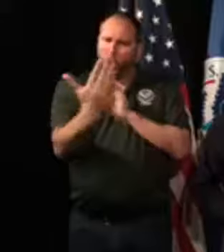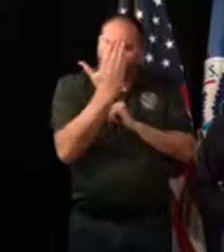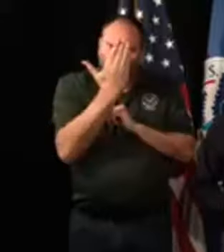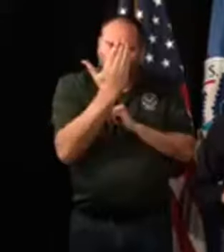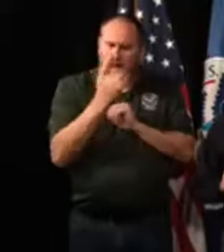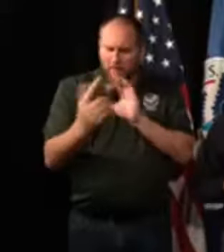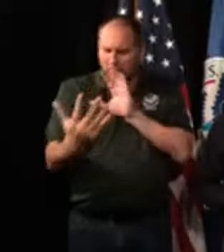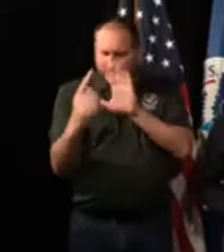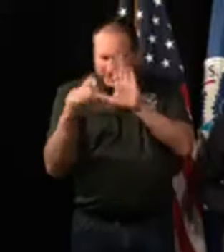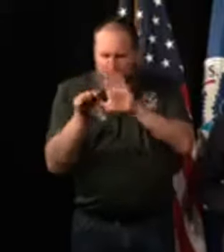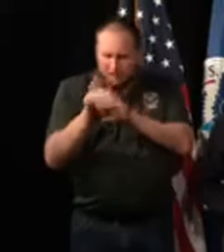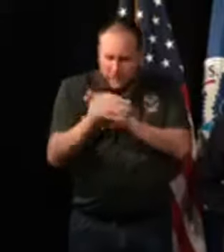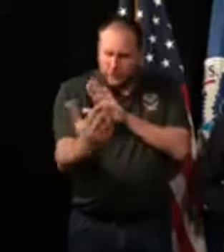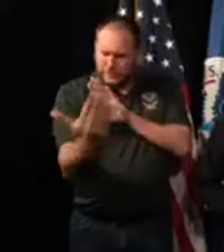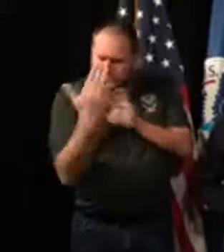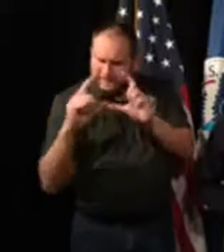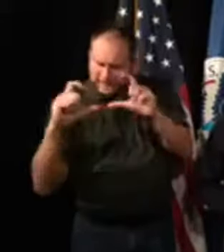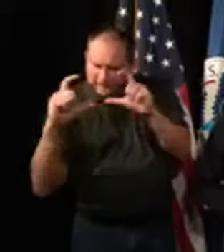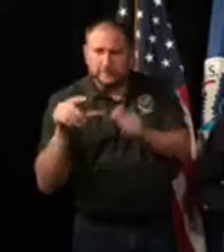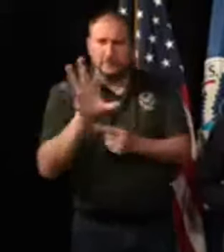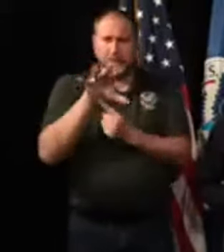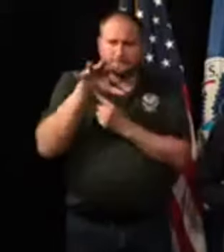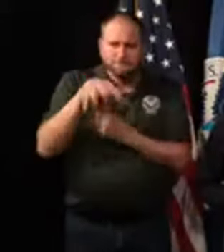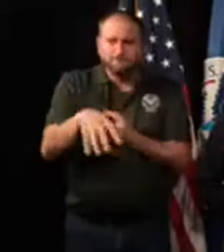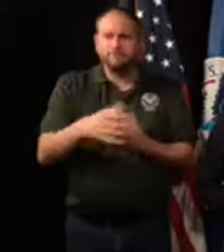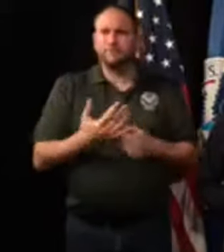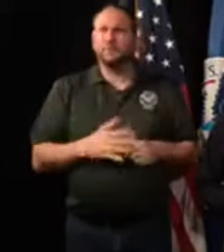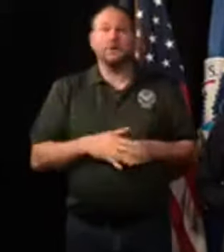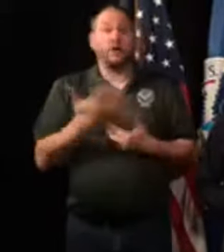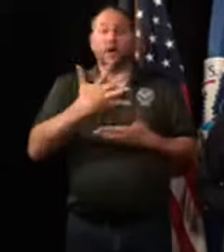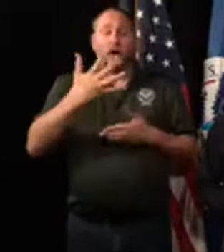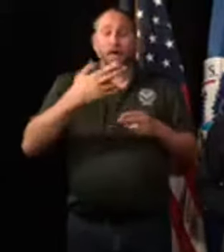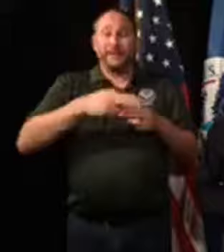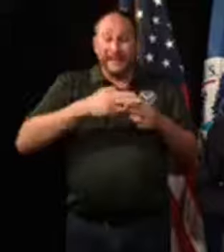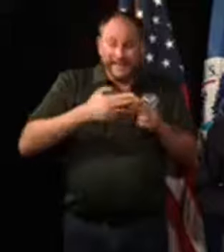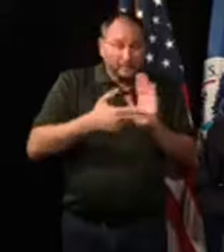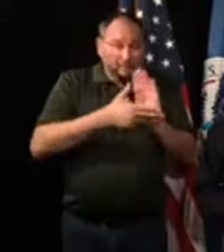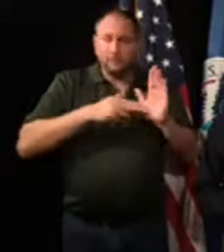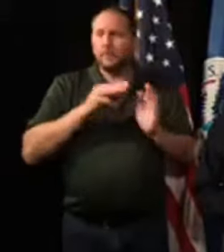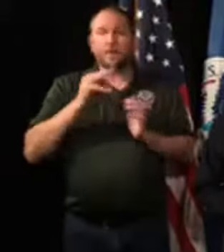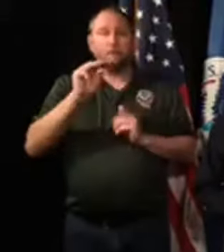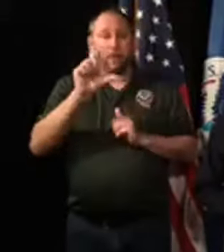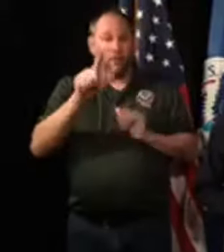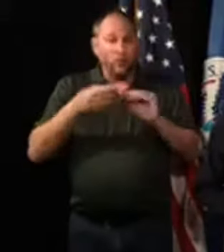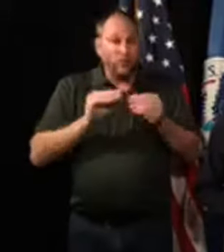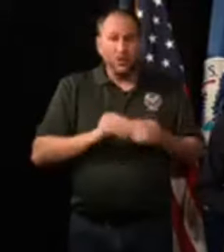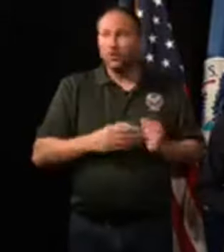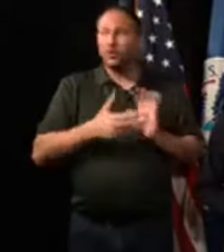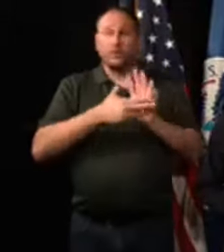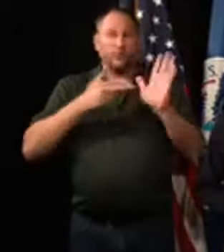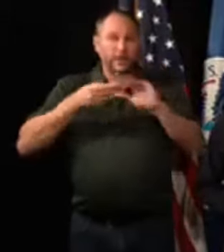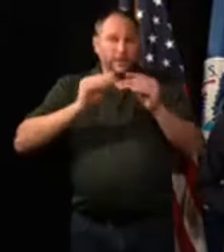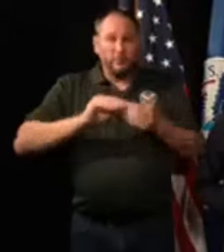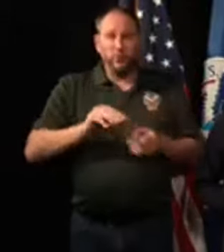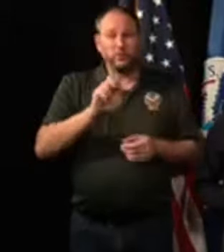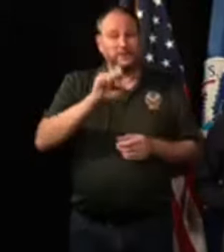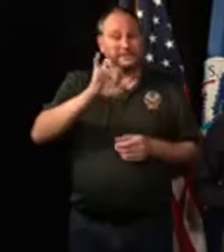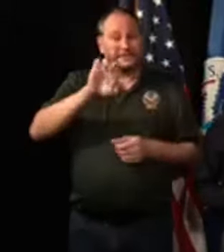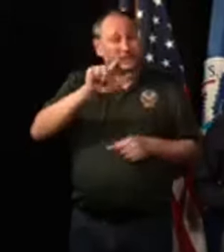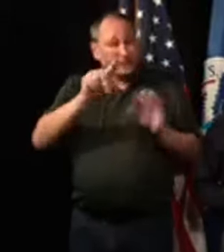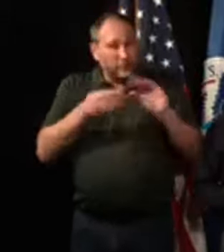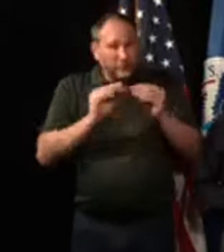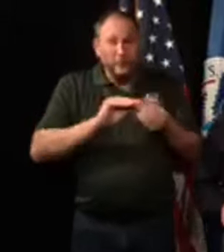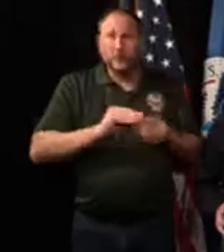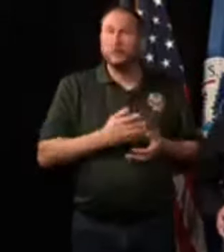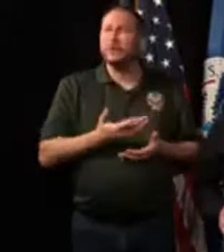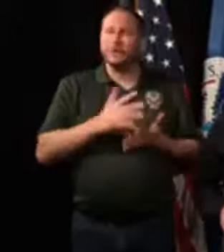brand names, model numbers. If it's an appliance or something that has a serial number, I'm going to need that as well. Try to get